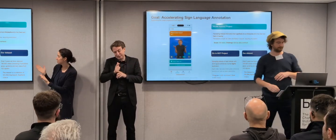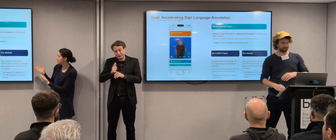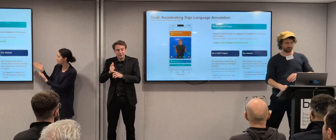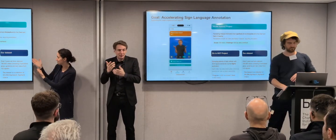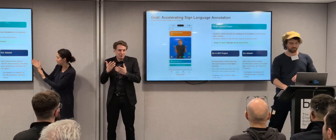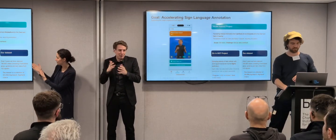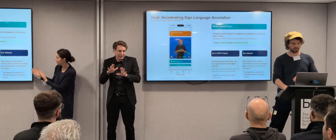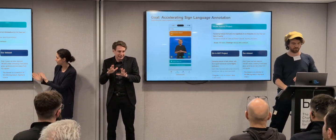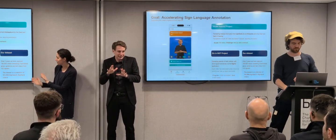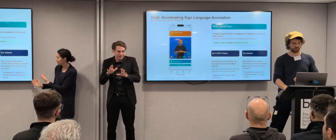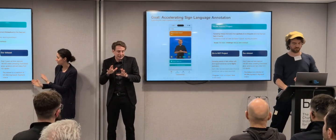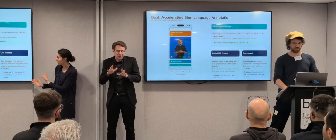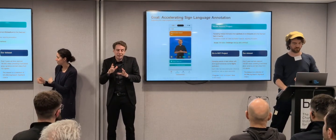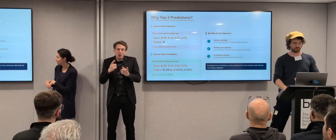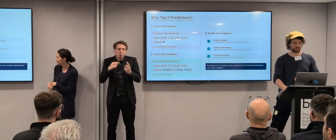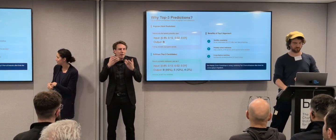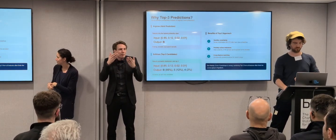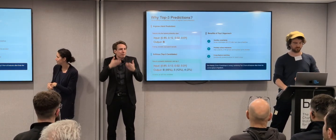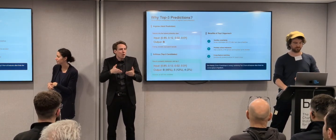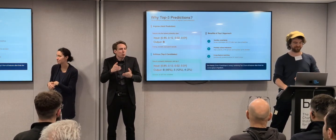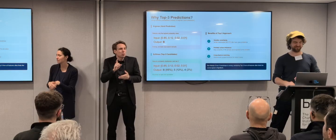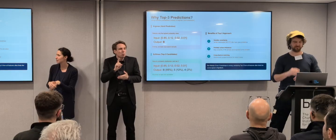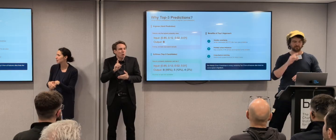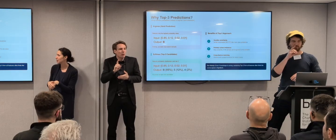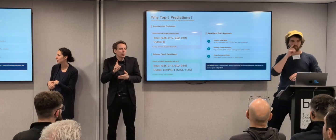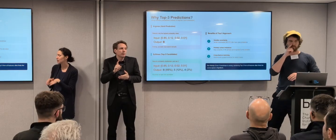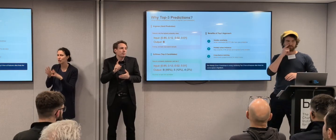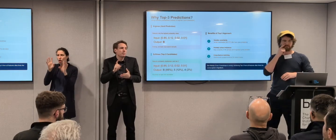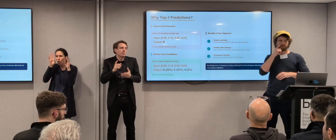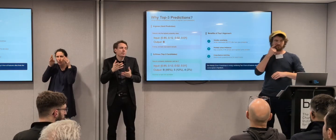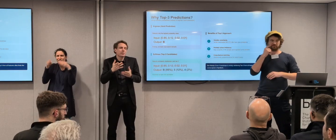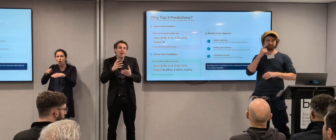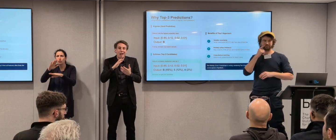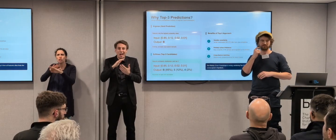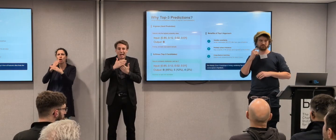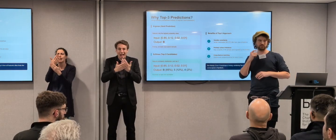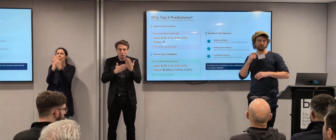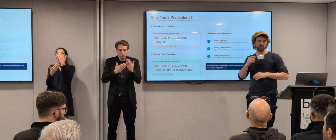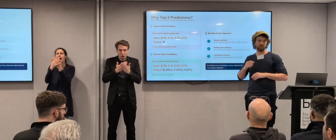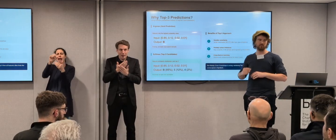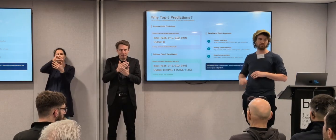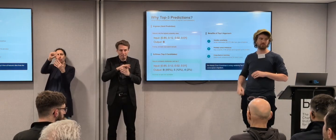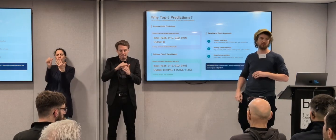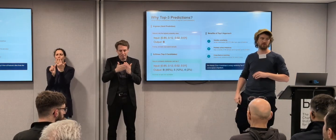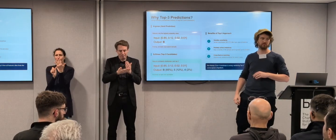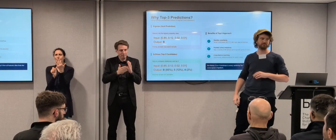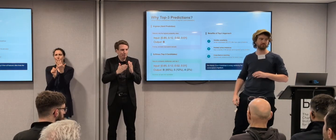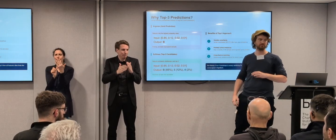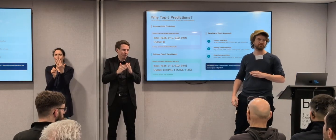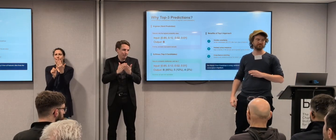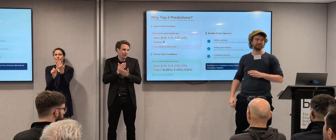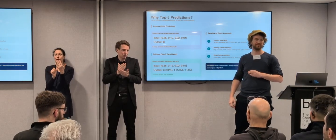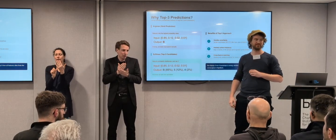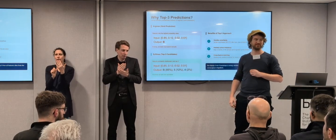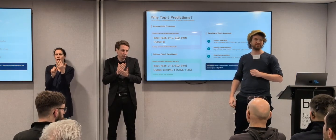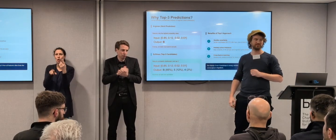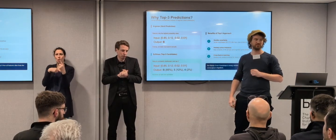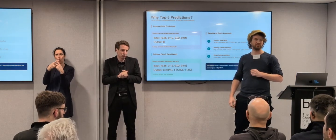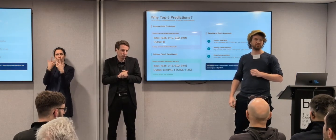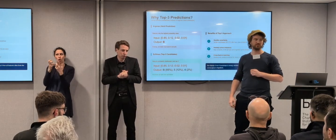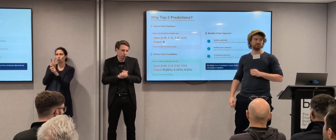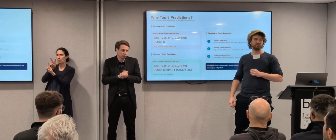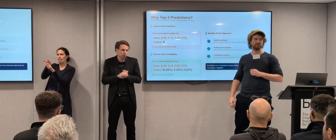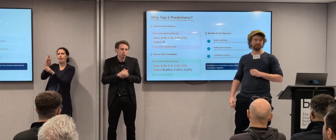And we mostly focus on sign language or on hand shape when we want to